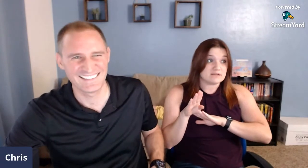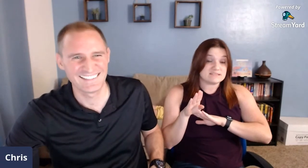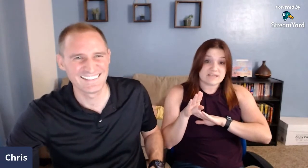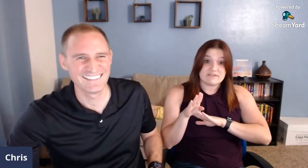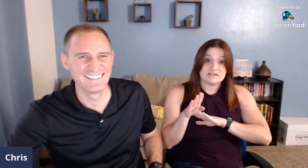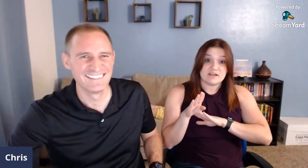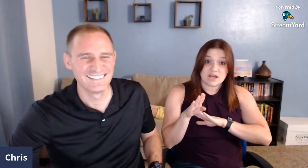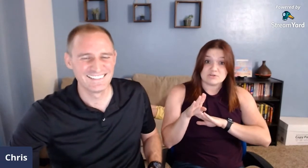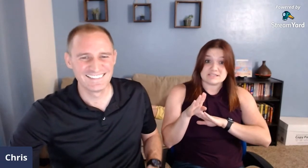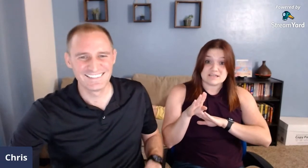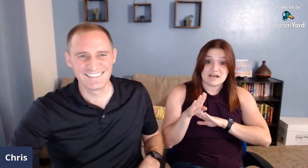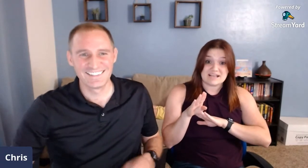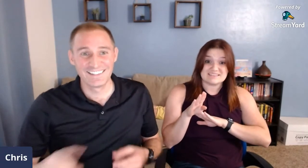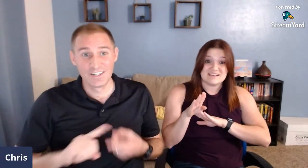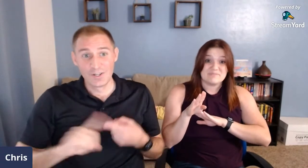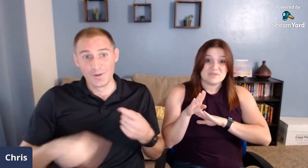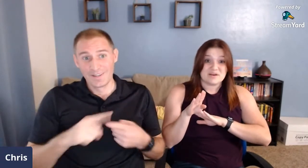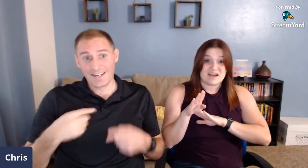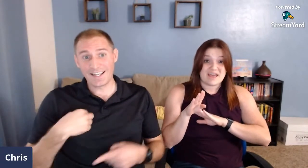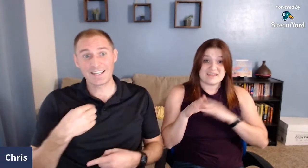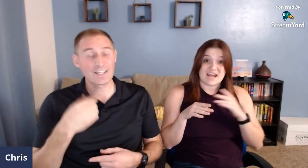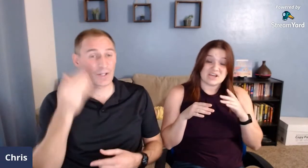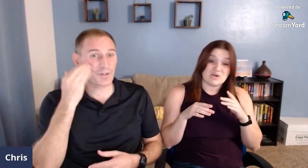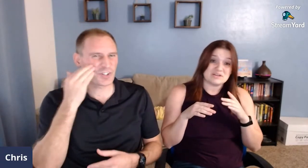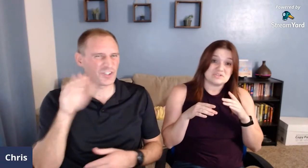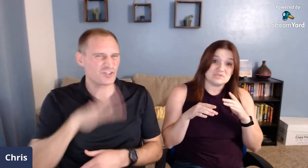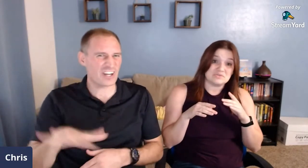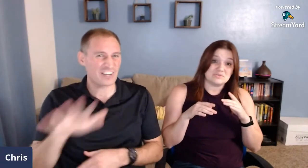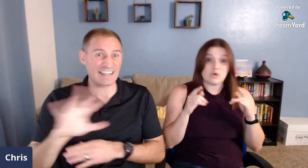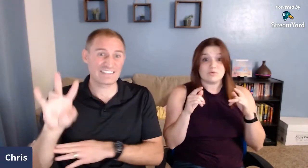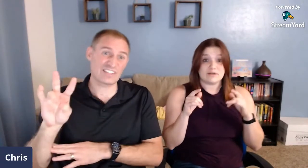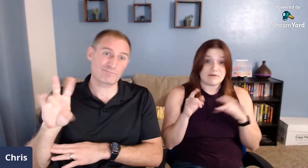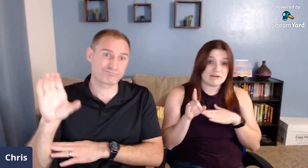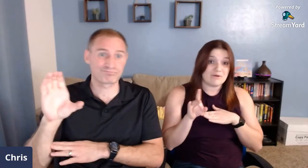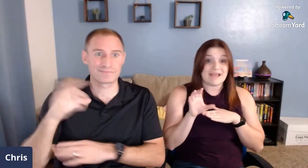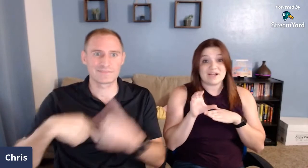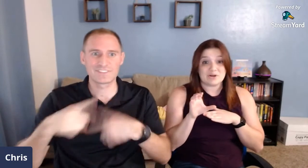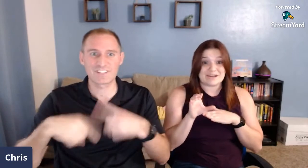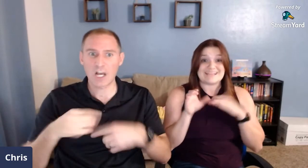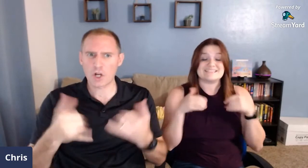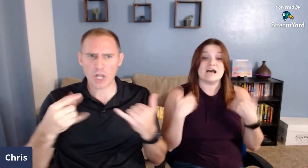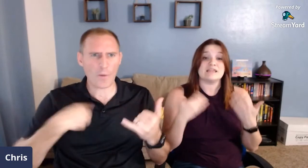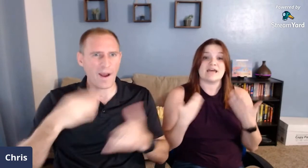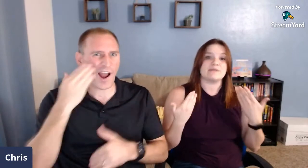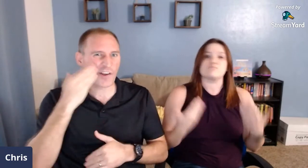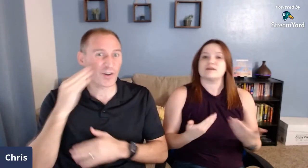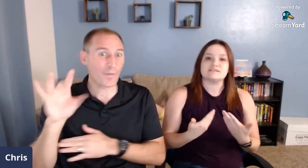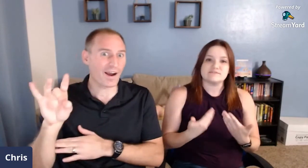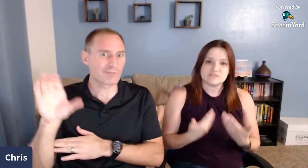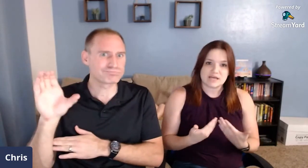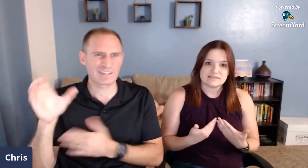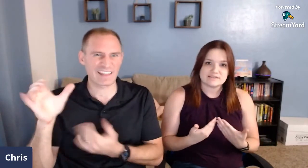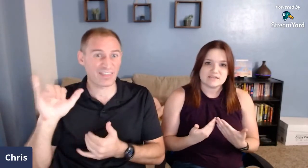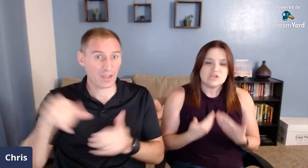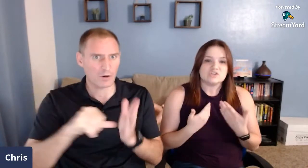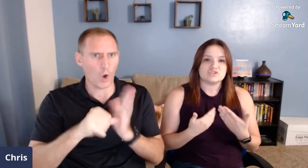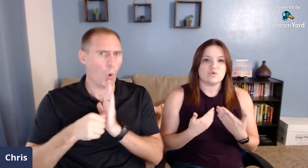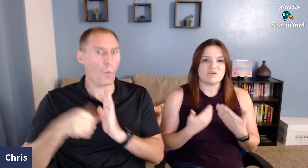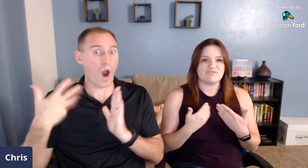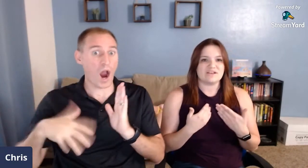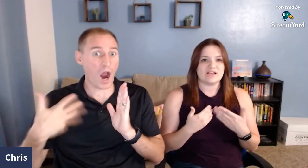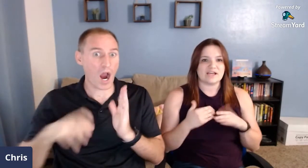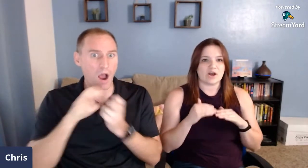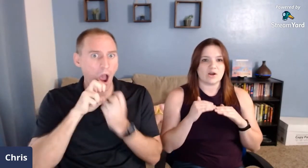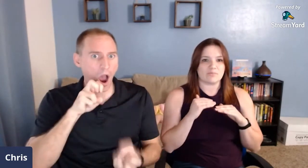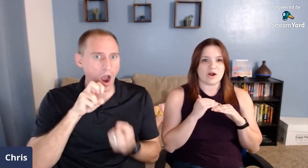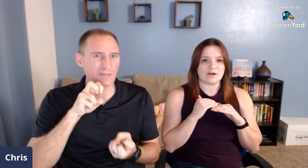know about 700 signs, and then I go into, oh, now I know 800, it's not that impressive to us. So